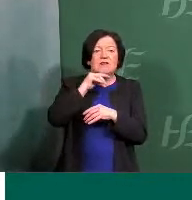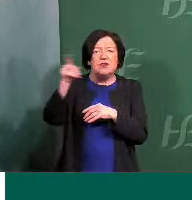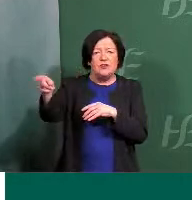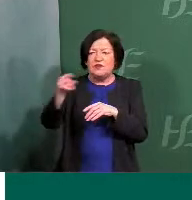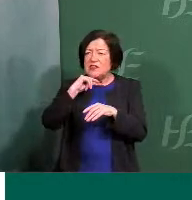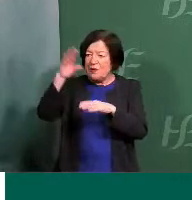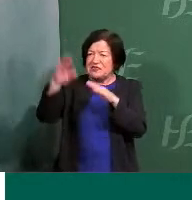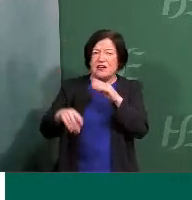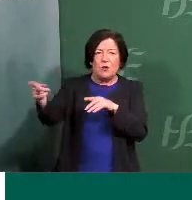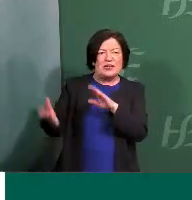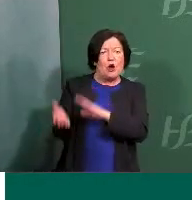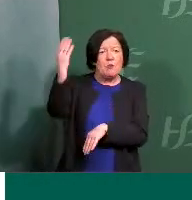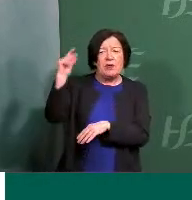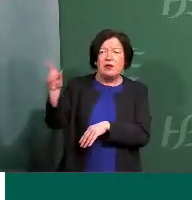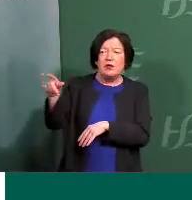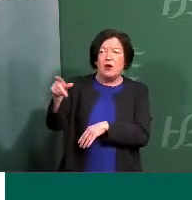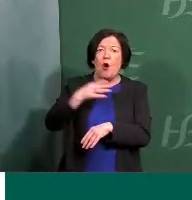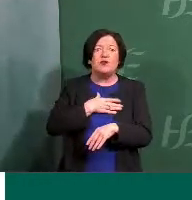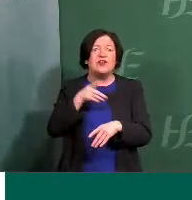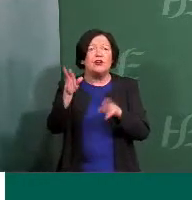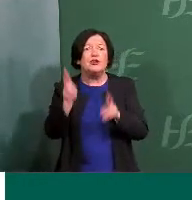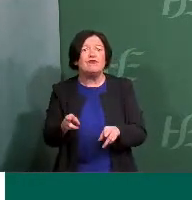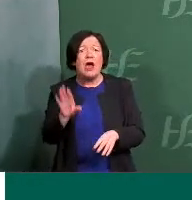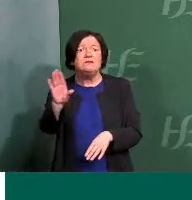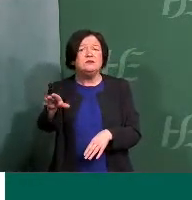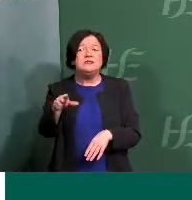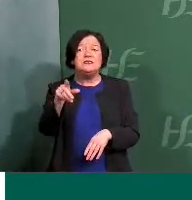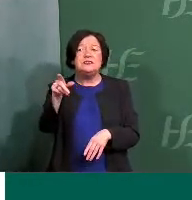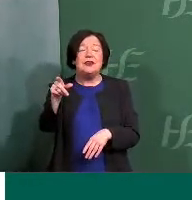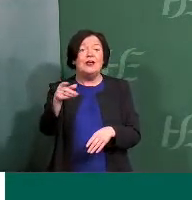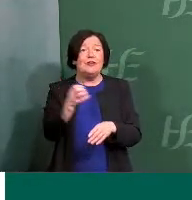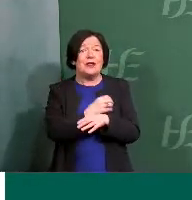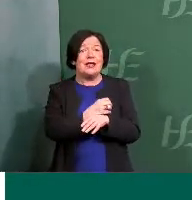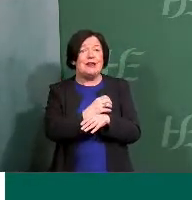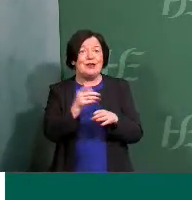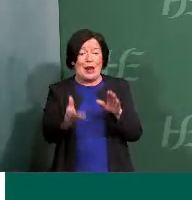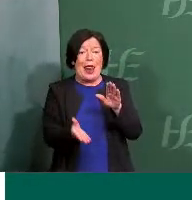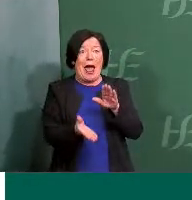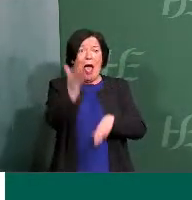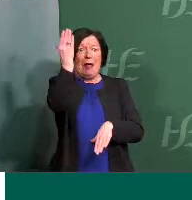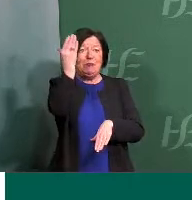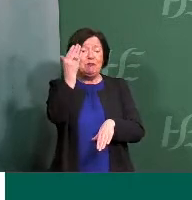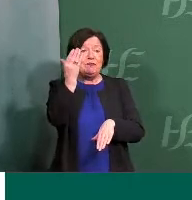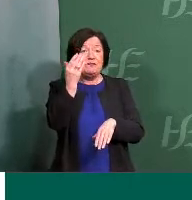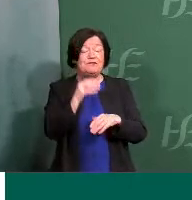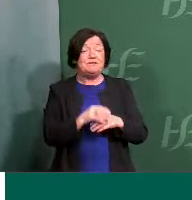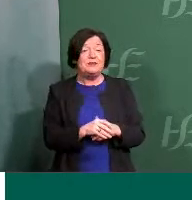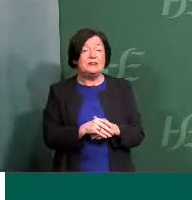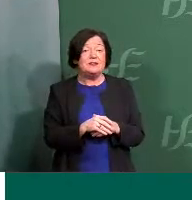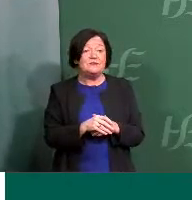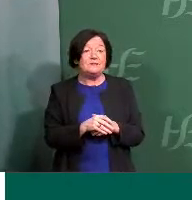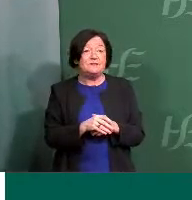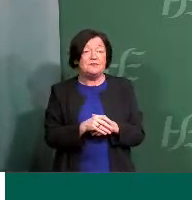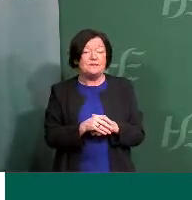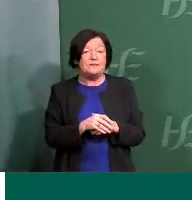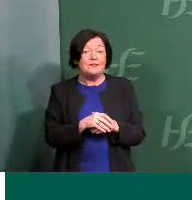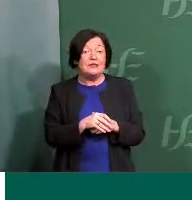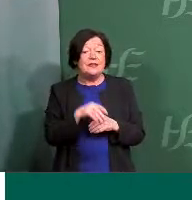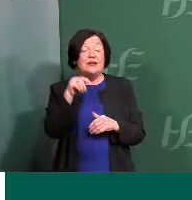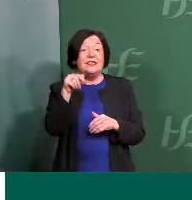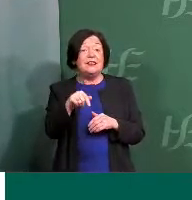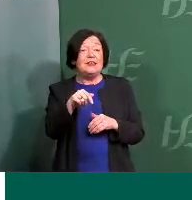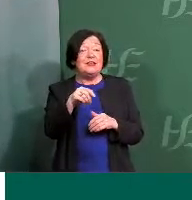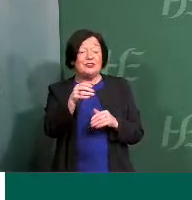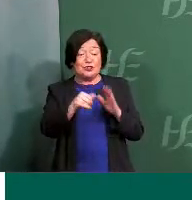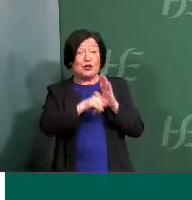up. Oh, sorry, you're right. So continue to climb. So in terms of the